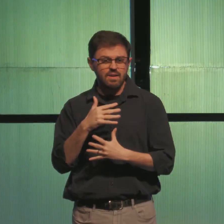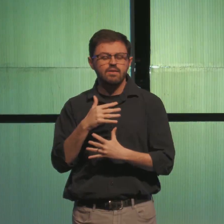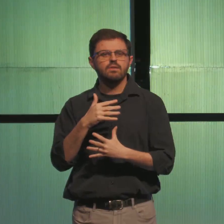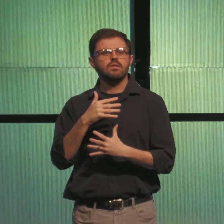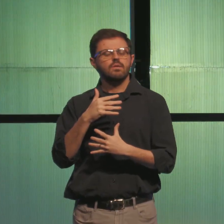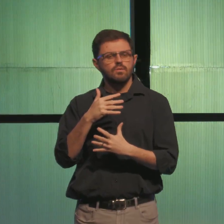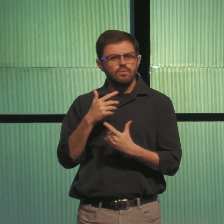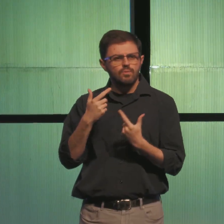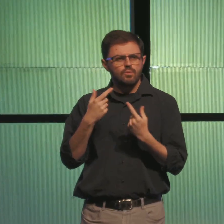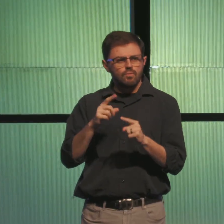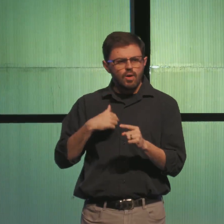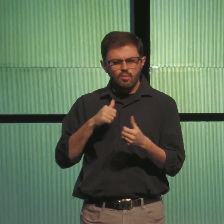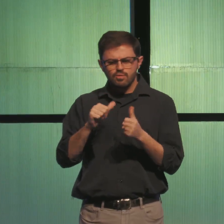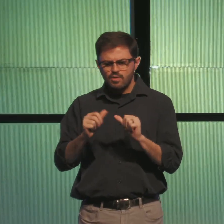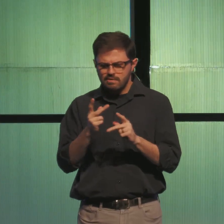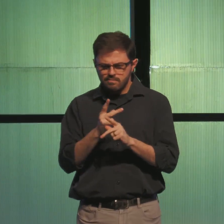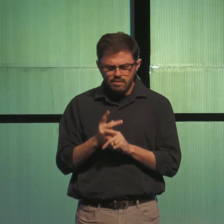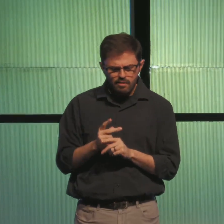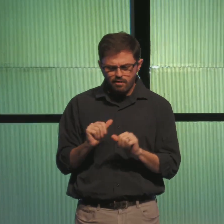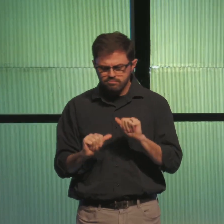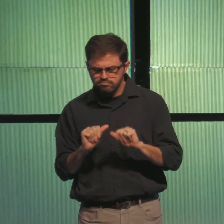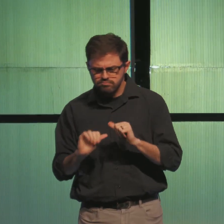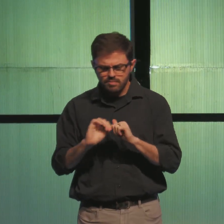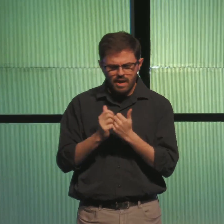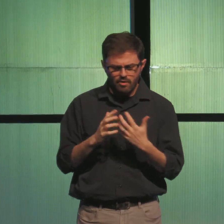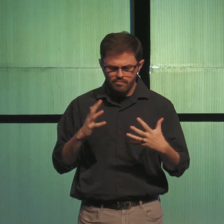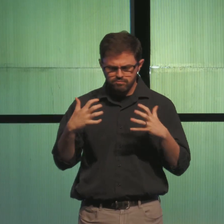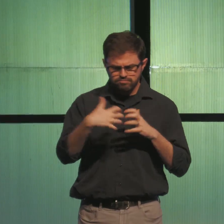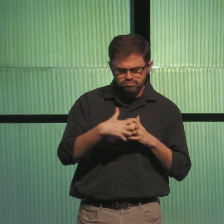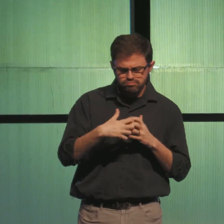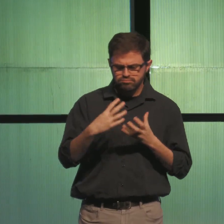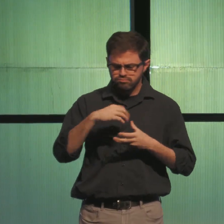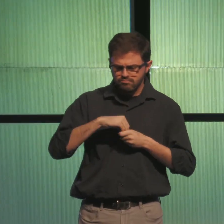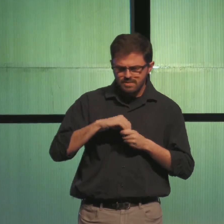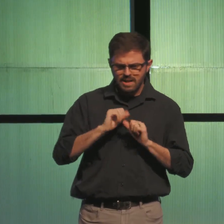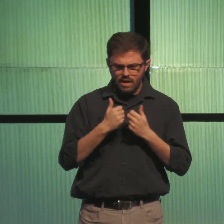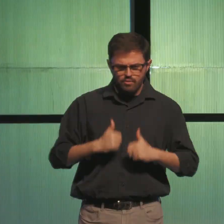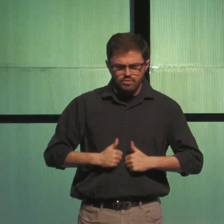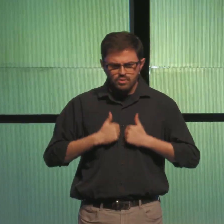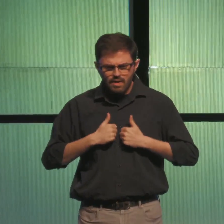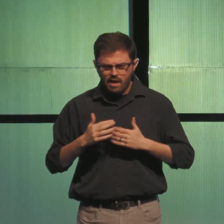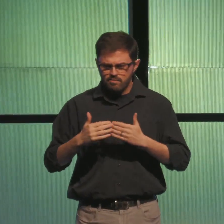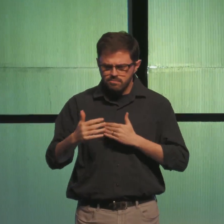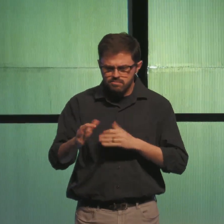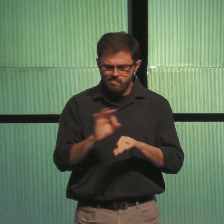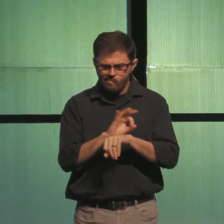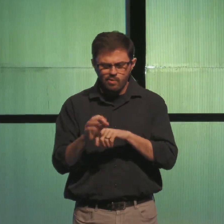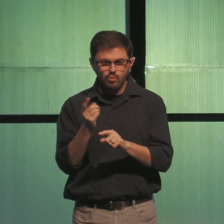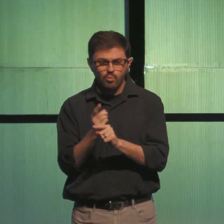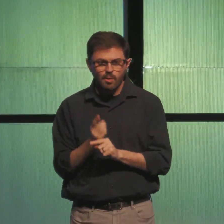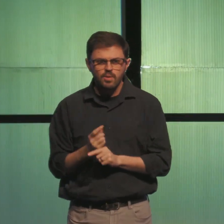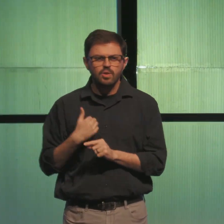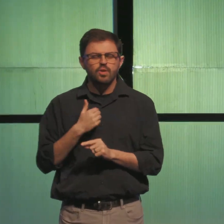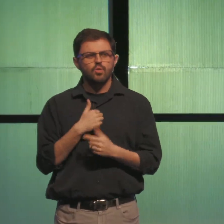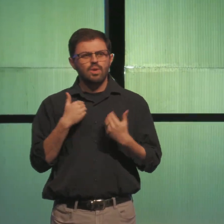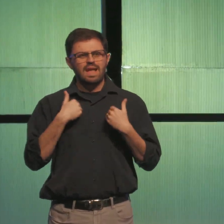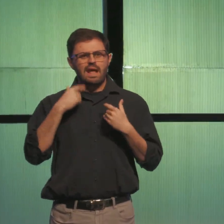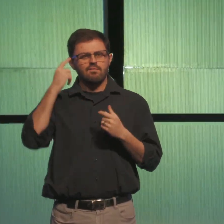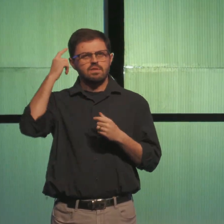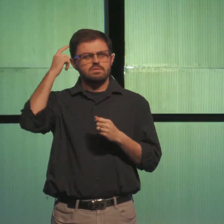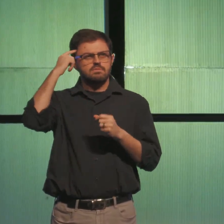and figure out how to make it all fit and how to survive and how to function, we go into this space that says, I'm not